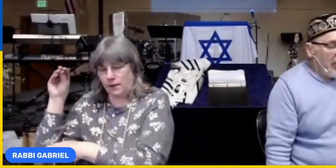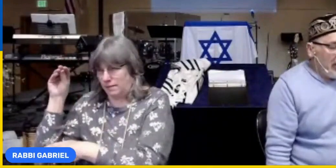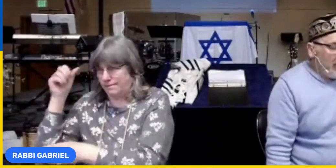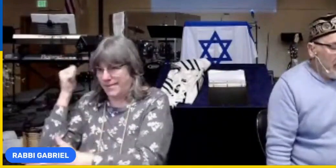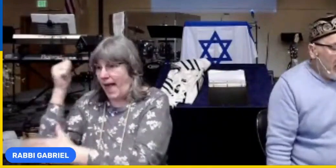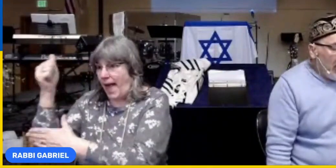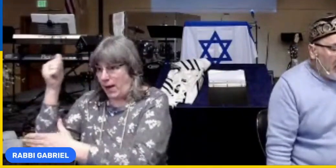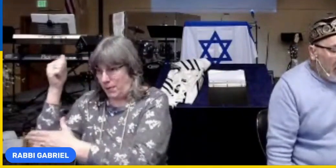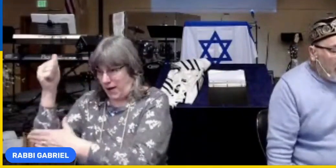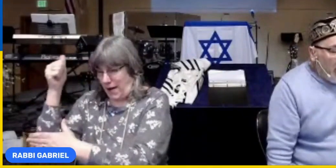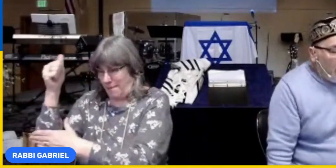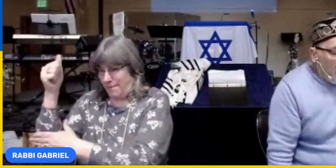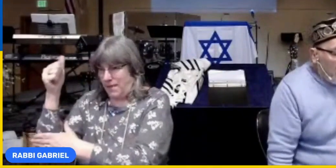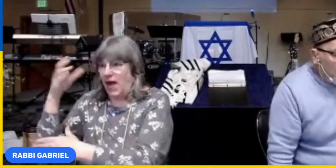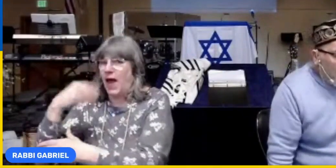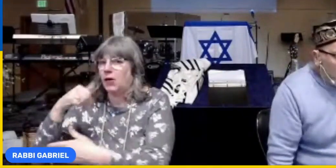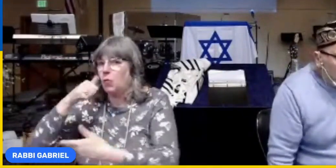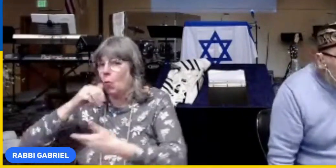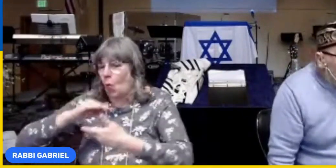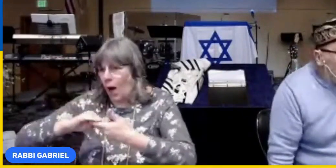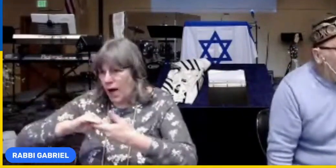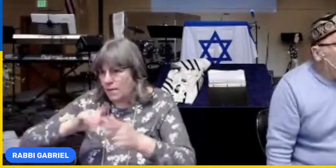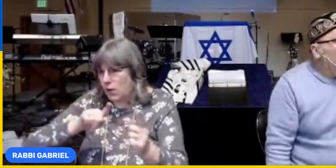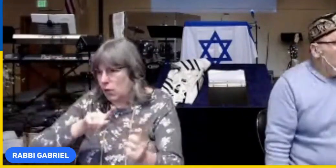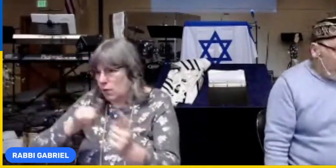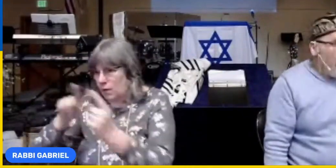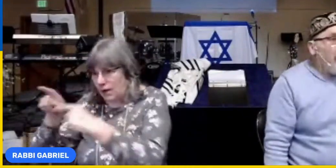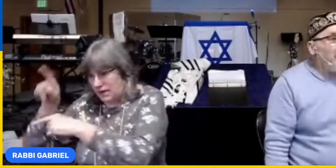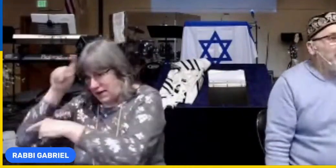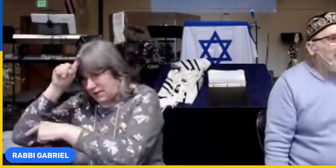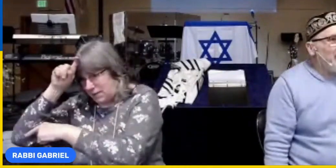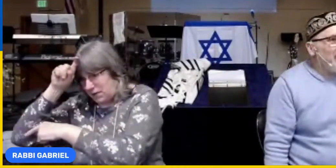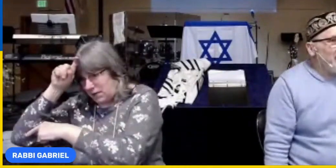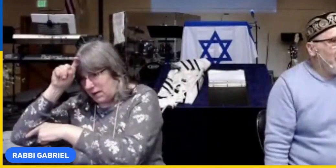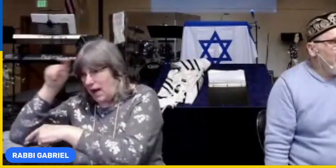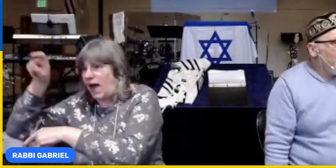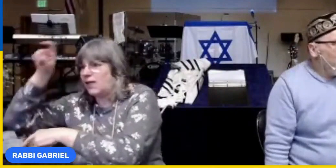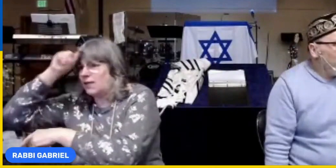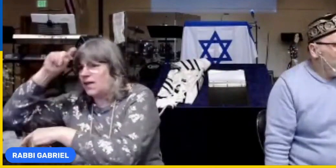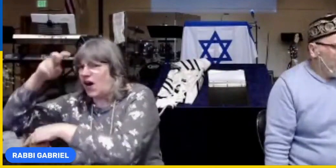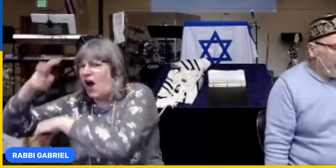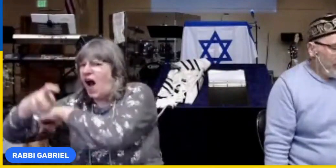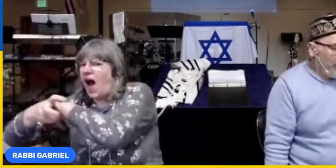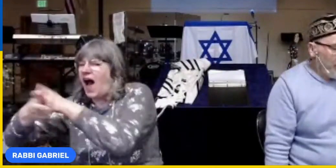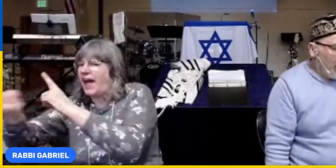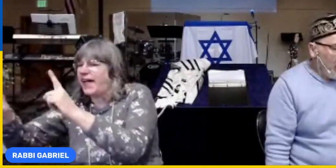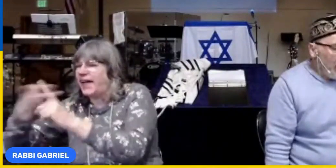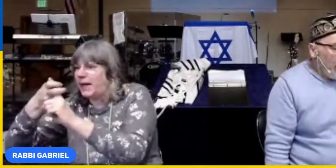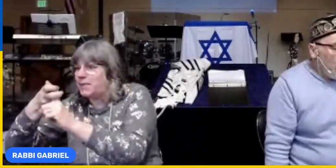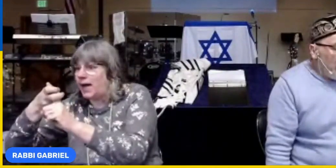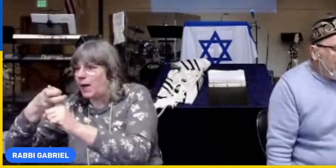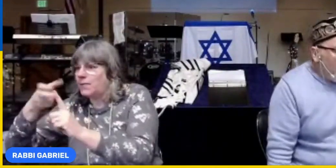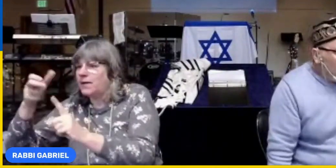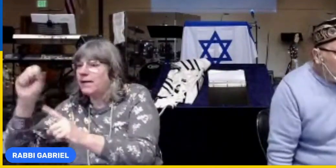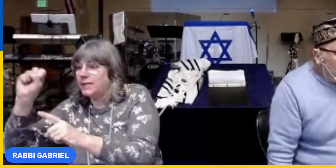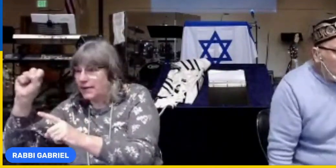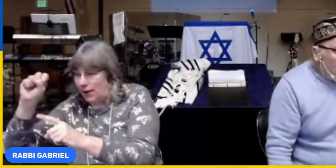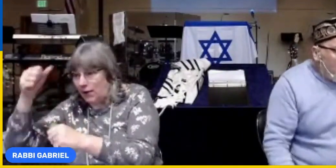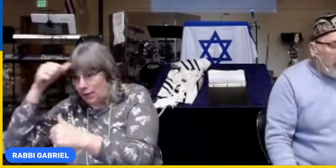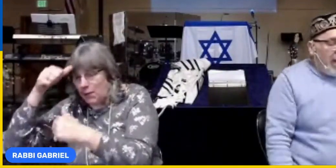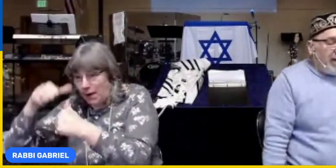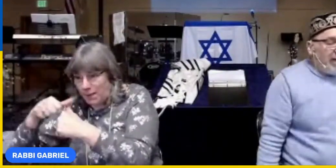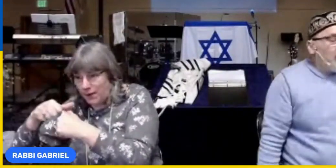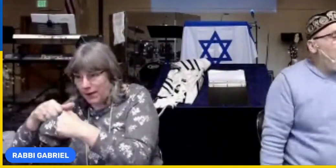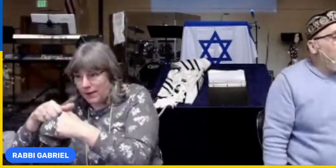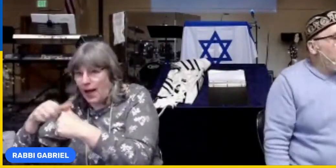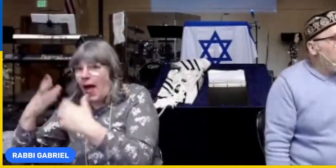was redeemed, and Abraham went up out of Egypt with great possessions. We encounter the